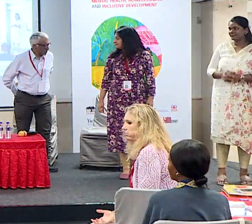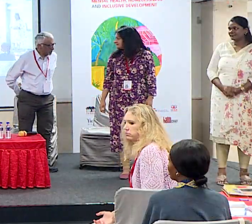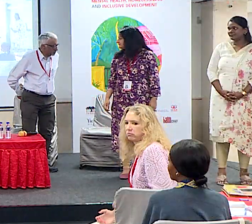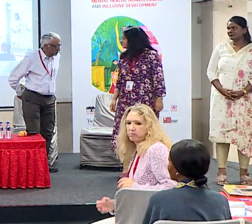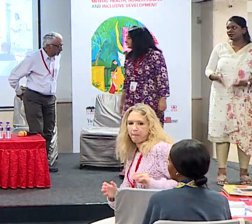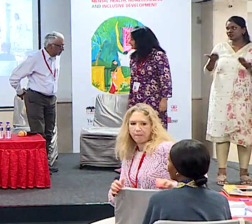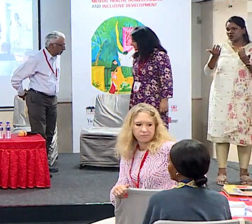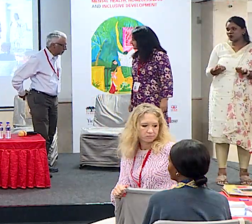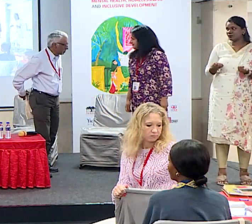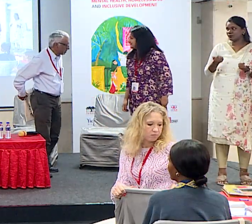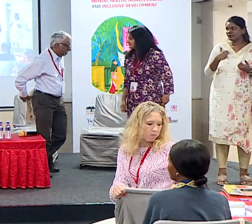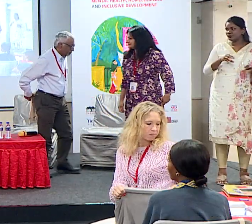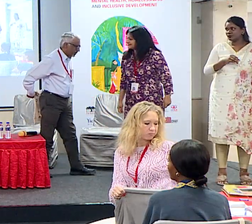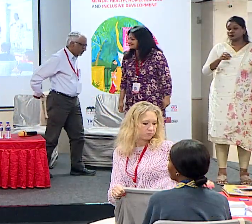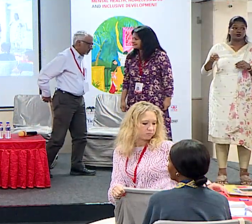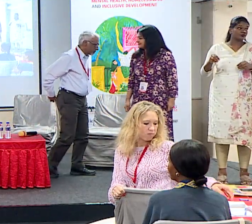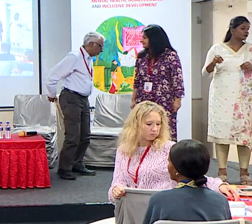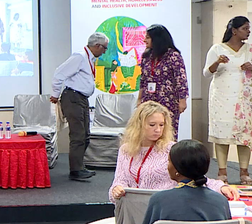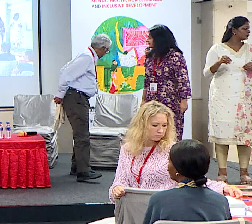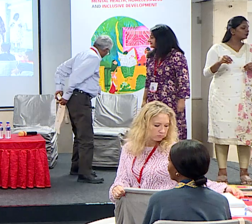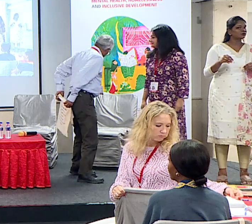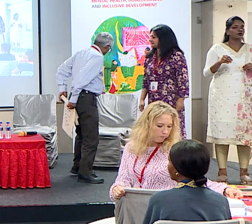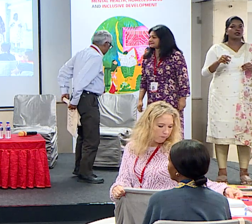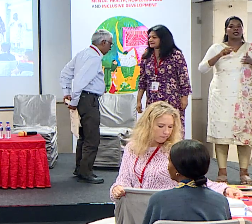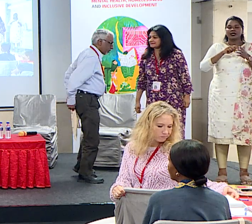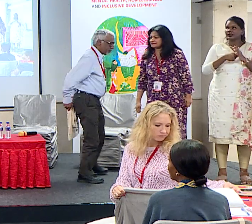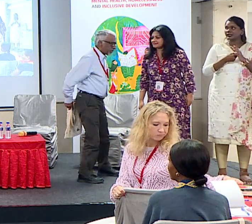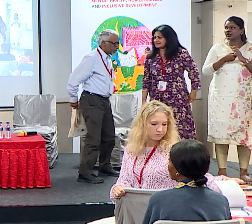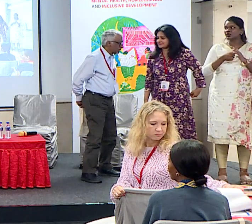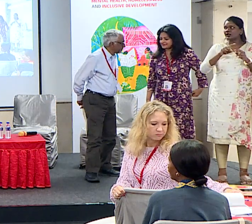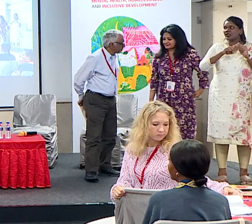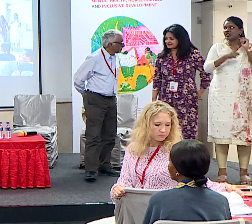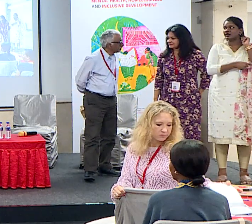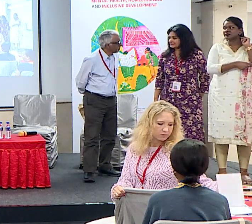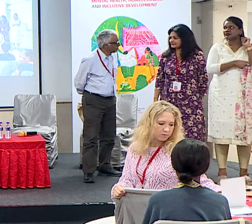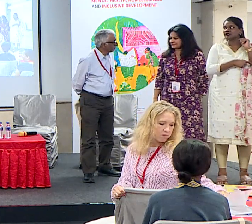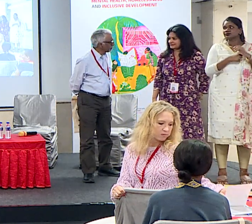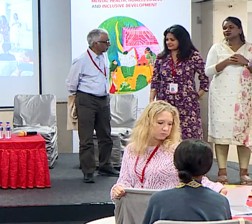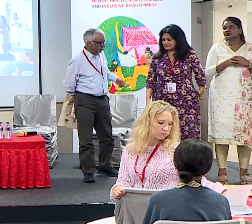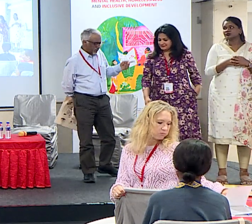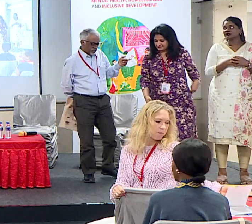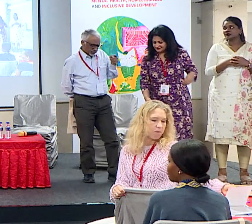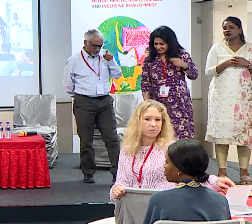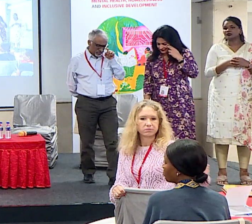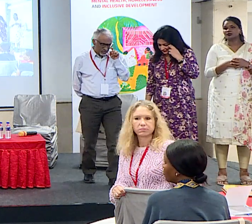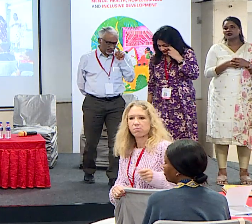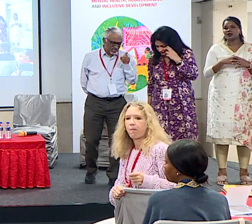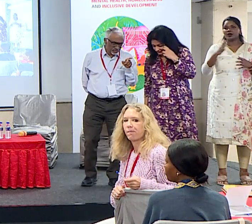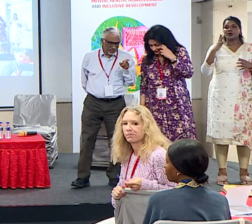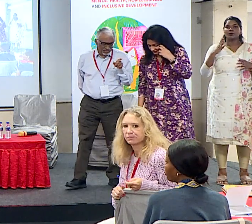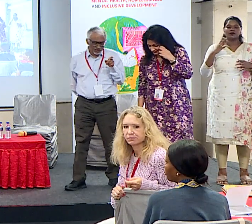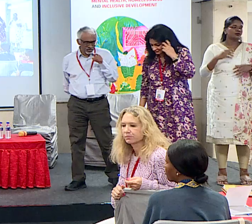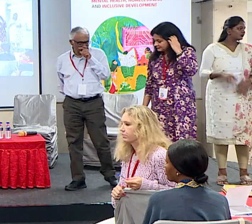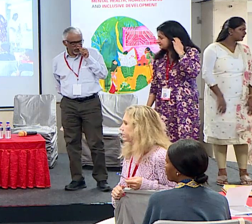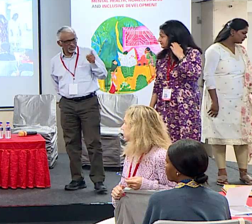We now move on to the keynote, and which is the last session of the day as well. I'll wait to introduce our